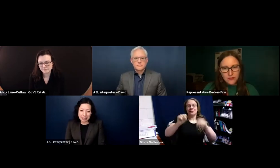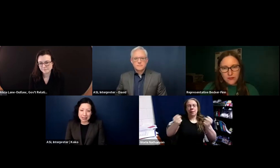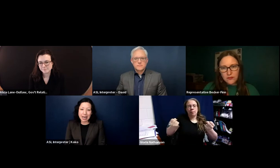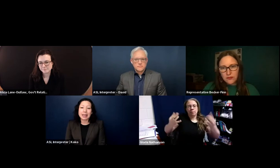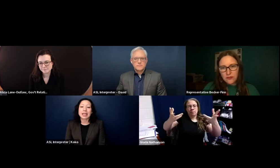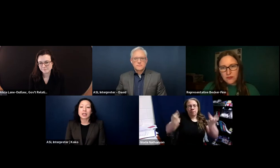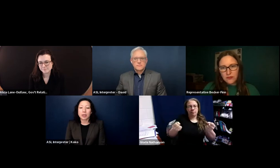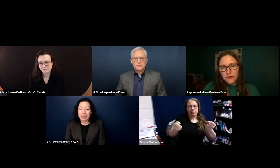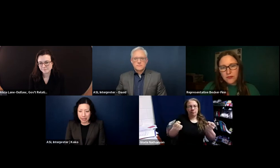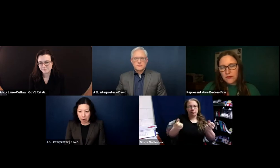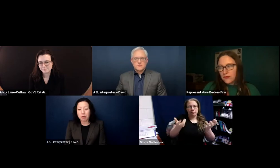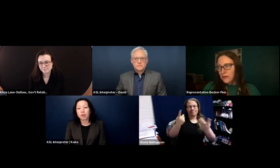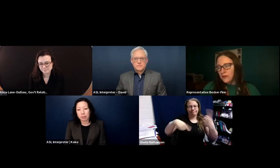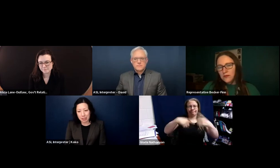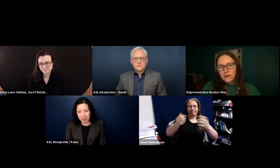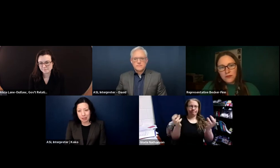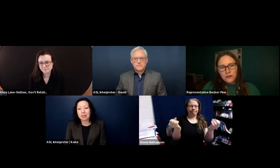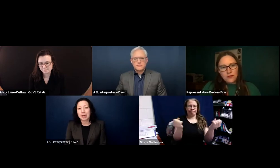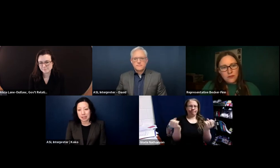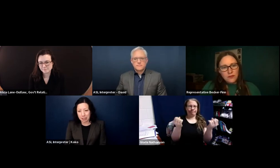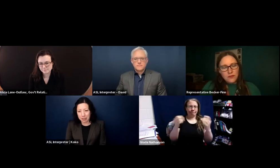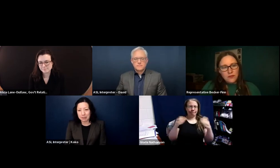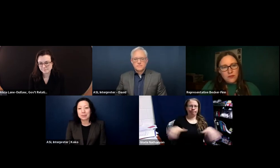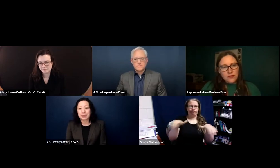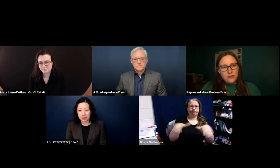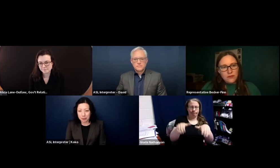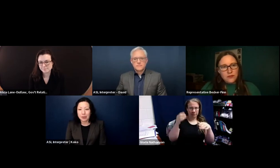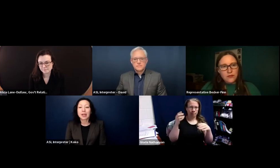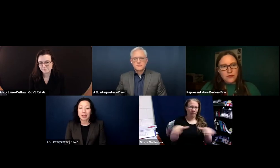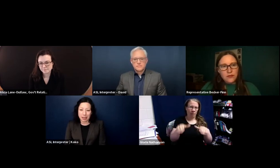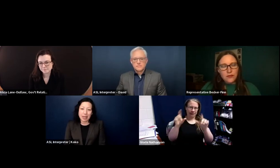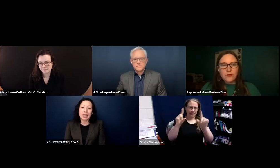Pass that, and then you would take a performance assessment.